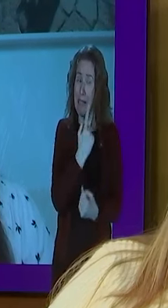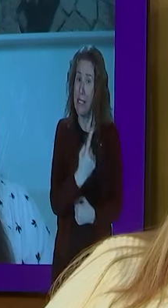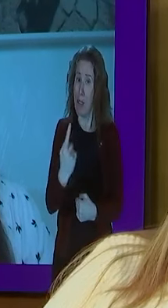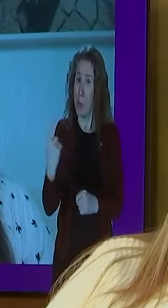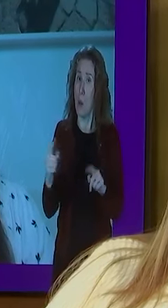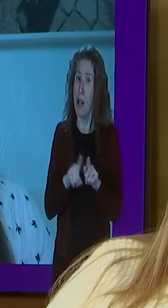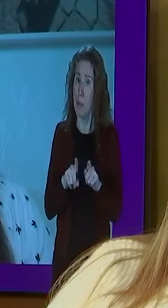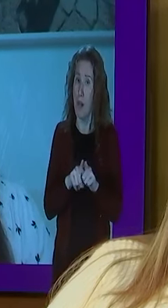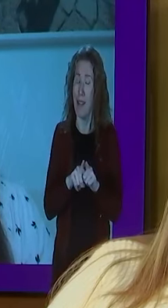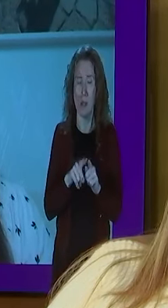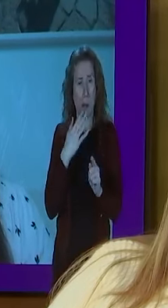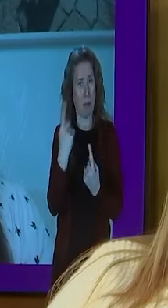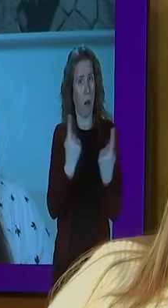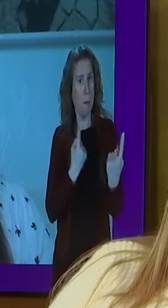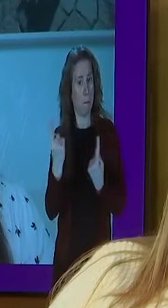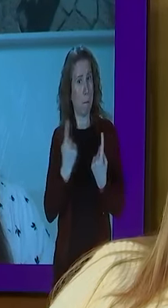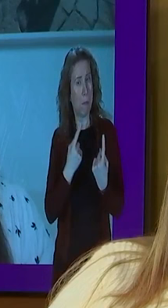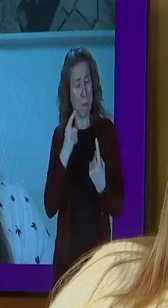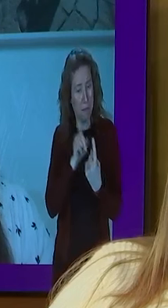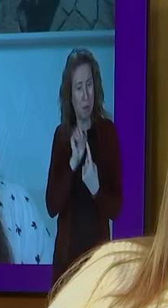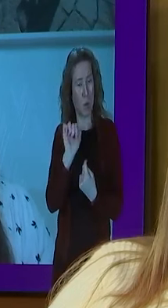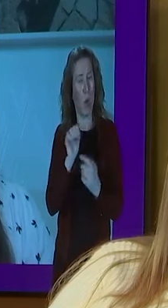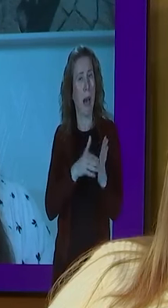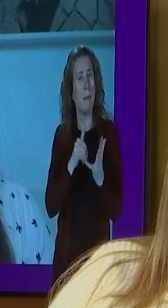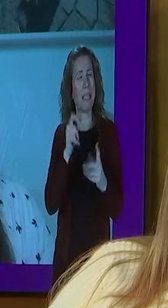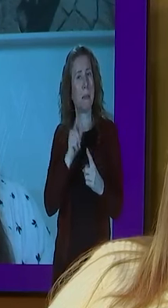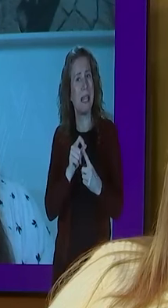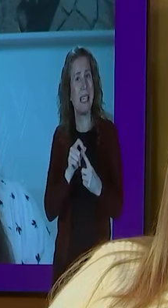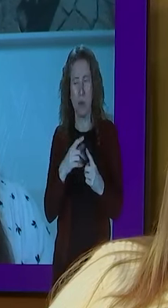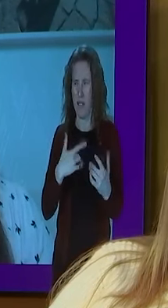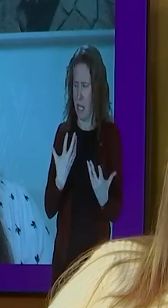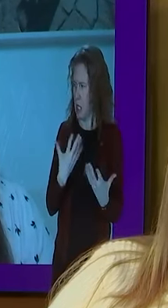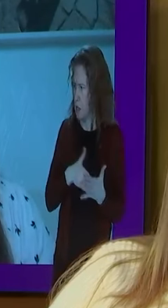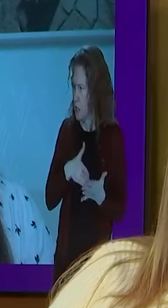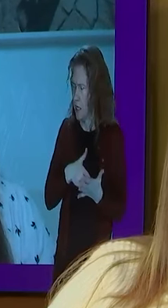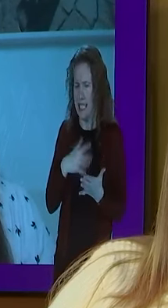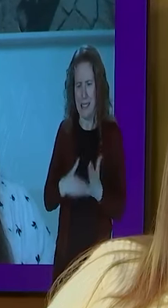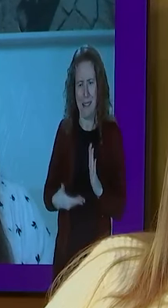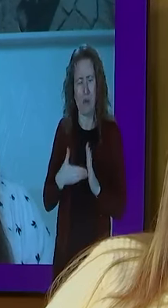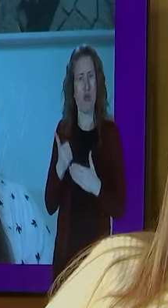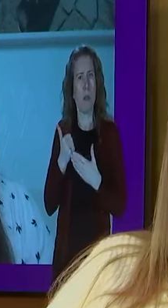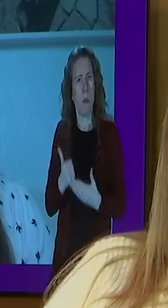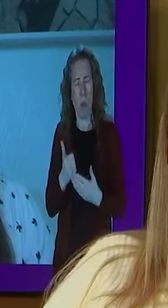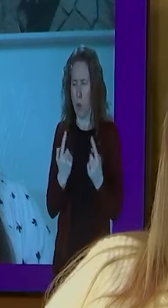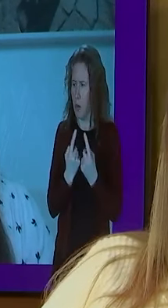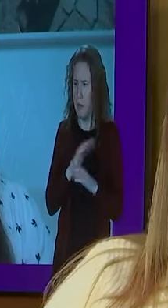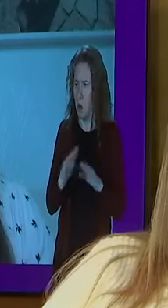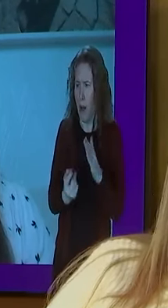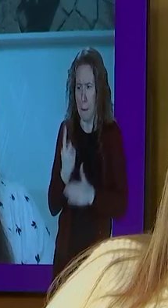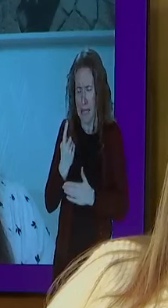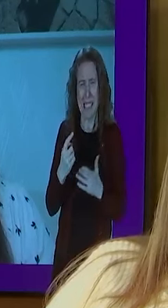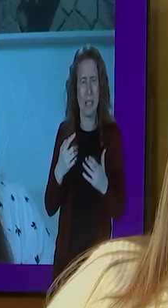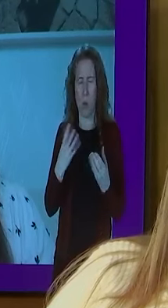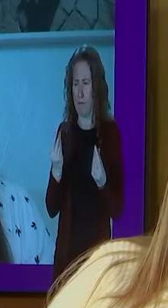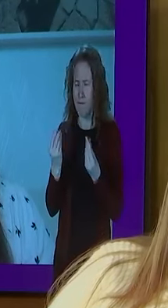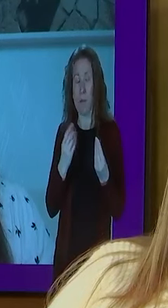well. So do come and see your MSPs too if you feel that you are needing some support and that things aren't there, because there may be things that